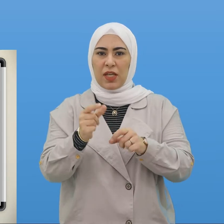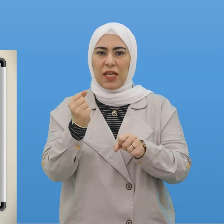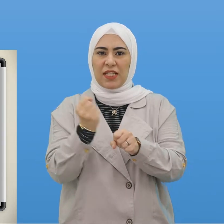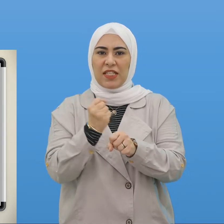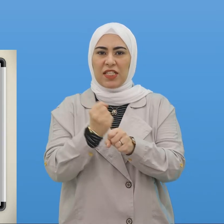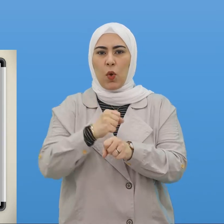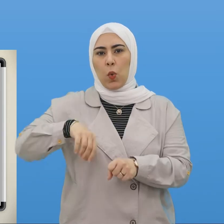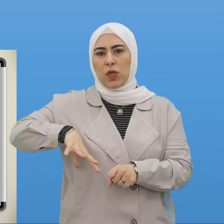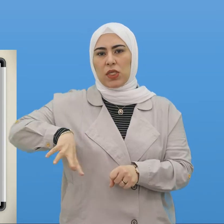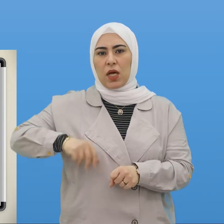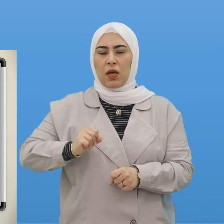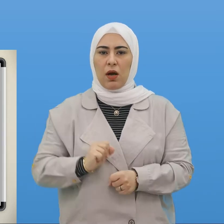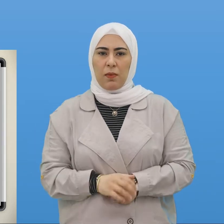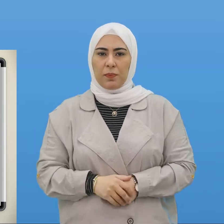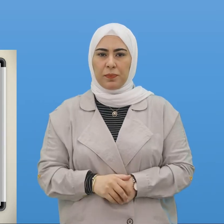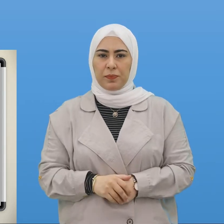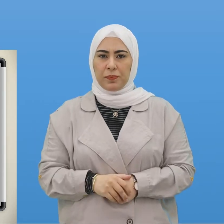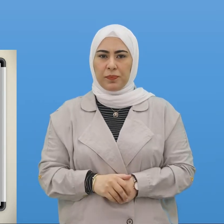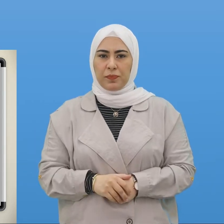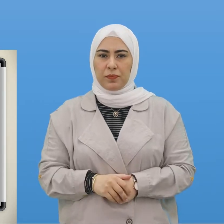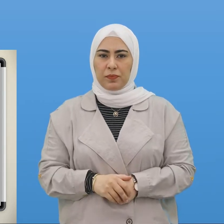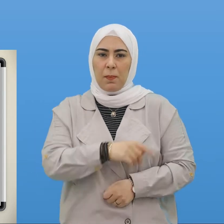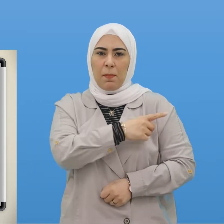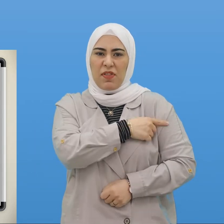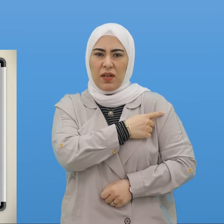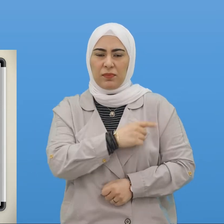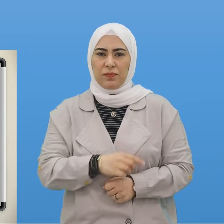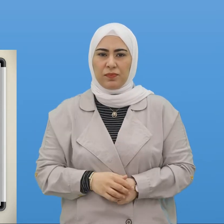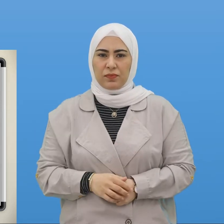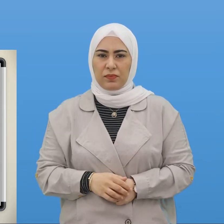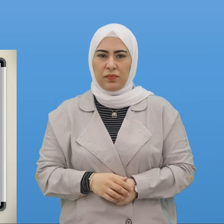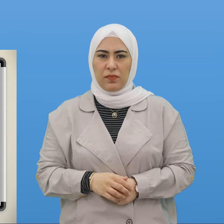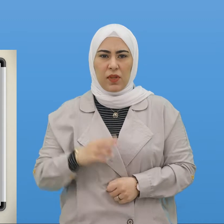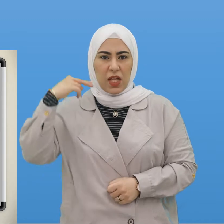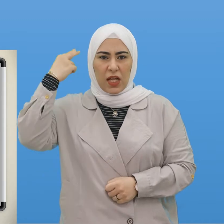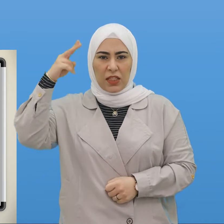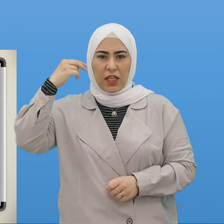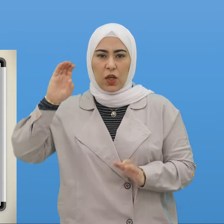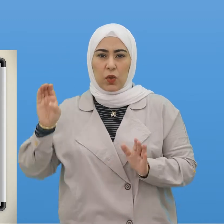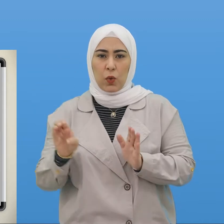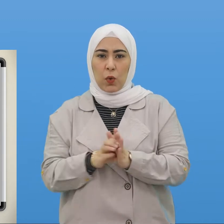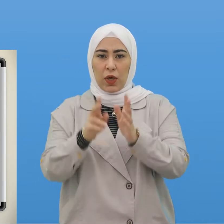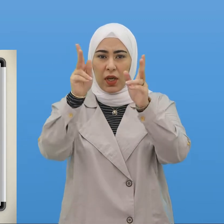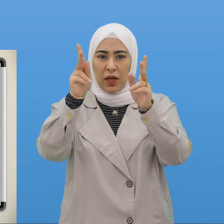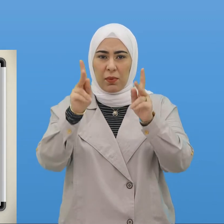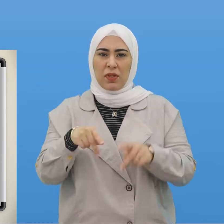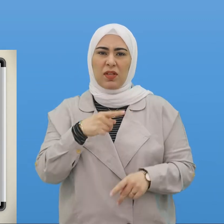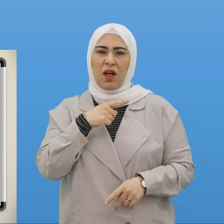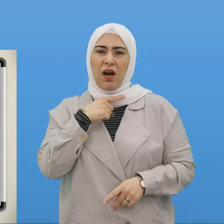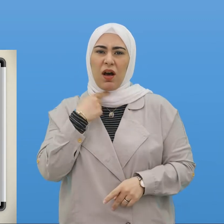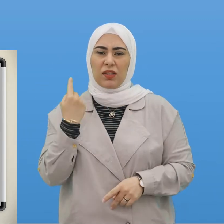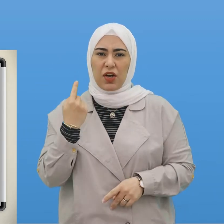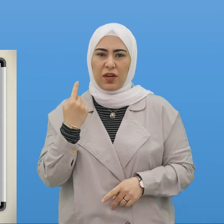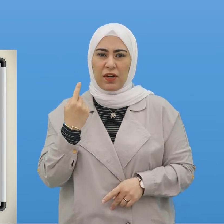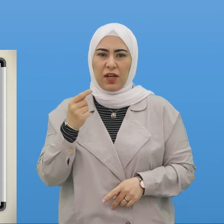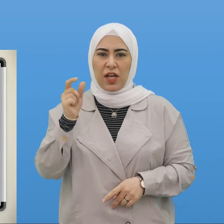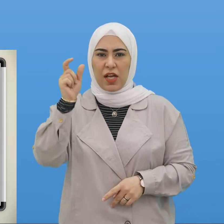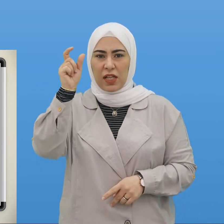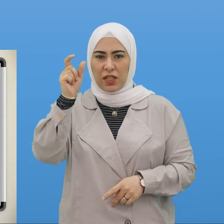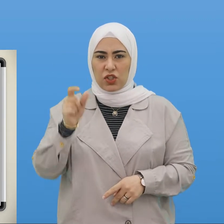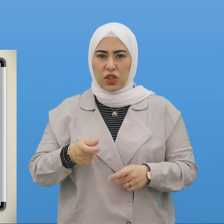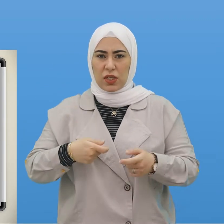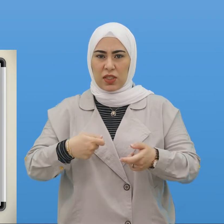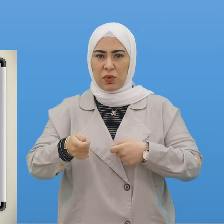why techno-criminal. Example, techno-criminals are a real threat to internet